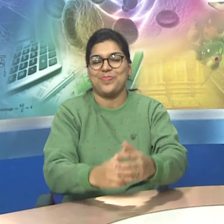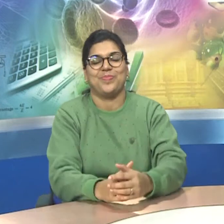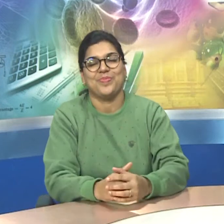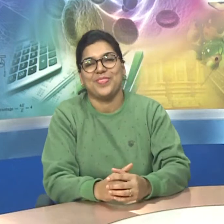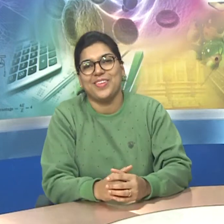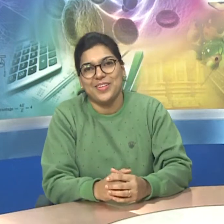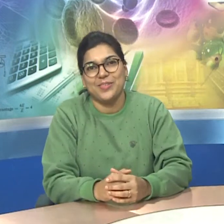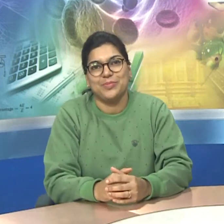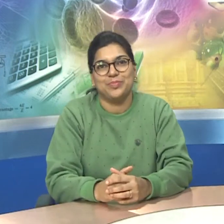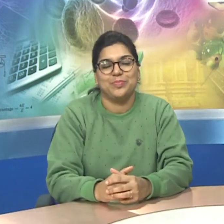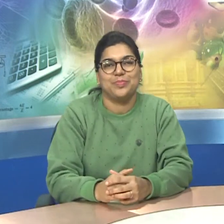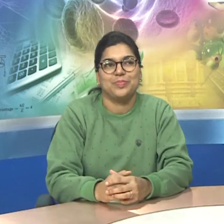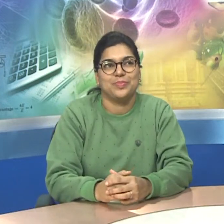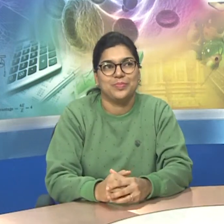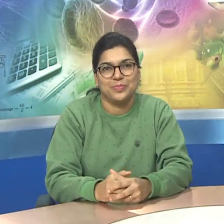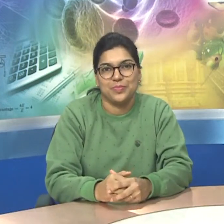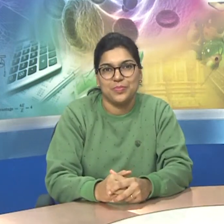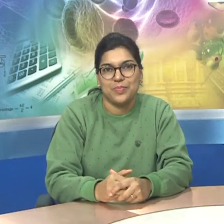So this is the meaning.